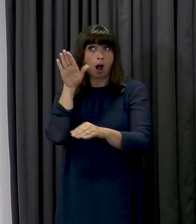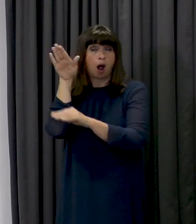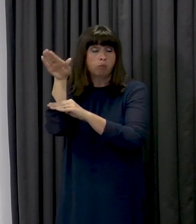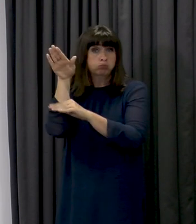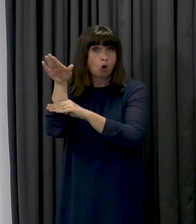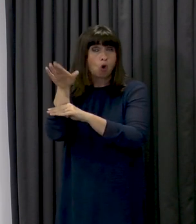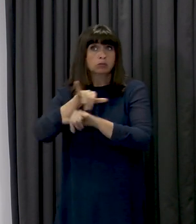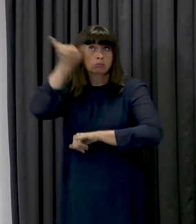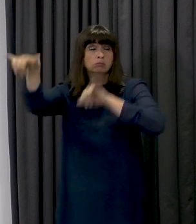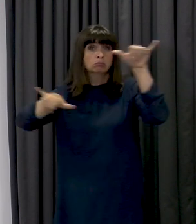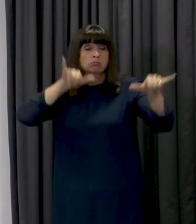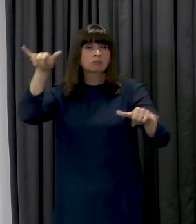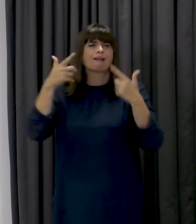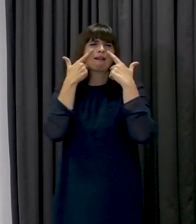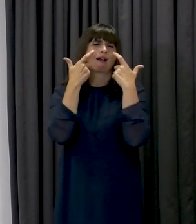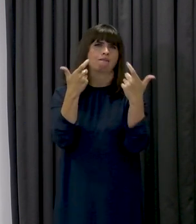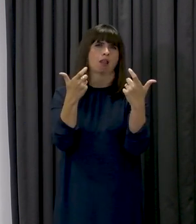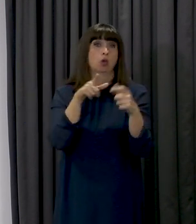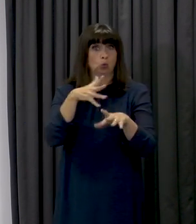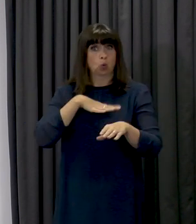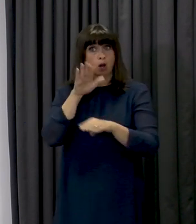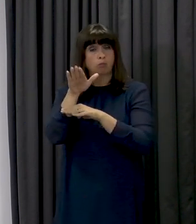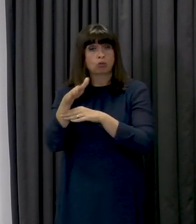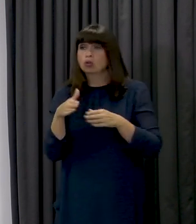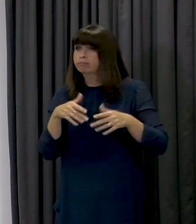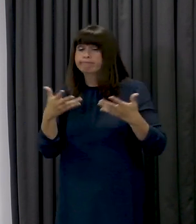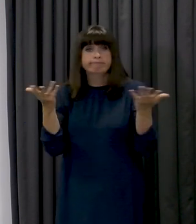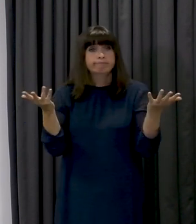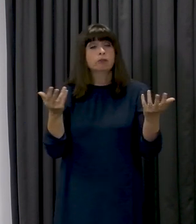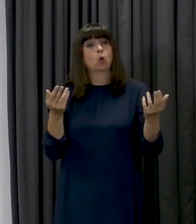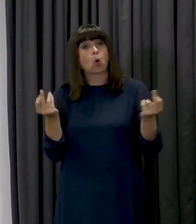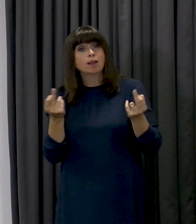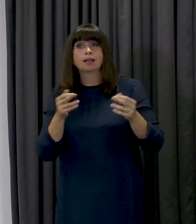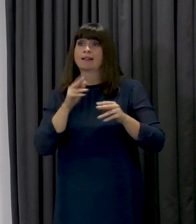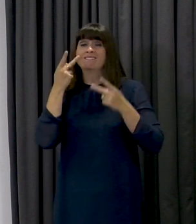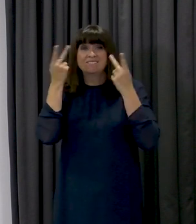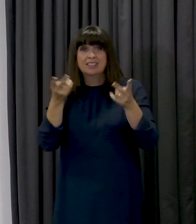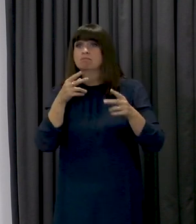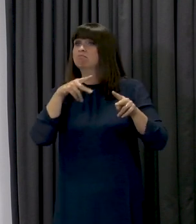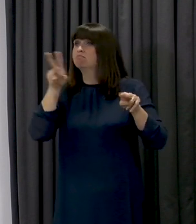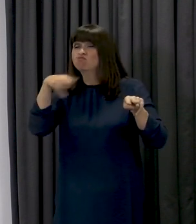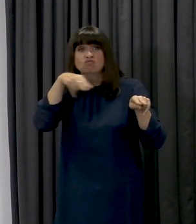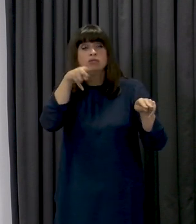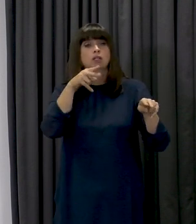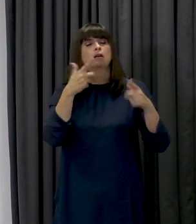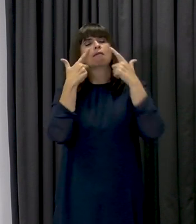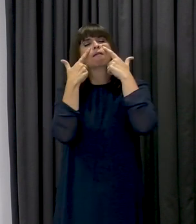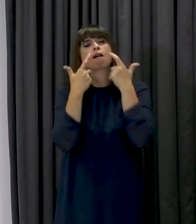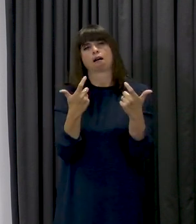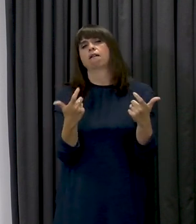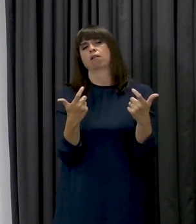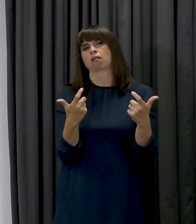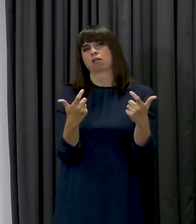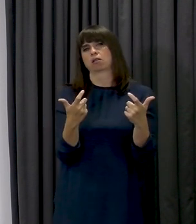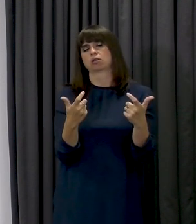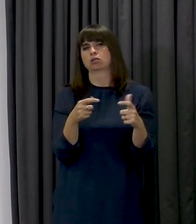in making those decisions. So look carefully at the location that you are intending to visit to make sure that it, you know, as far as you